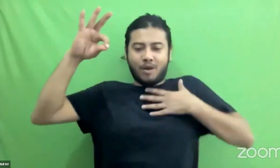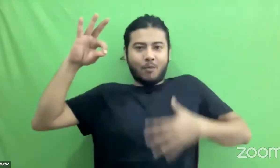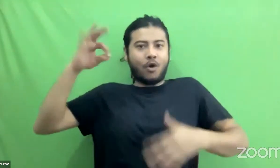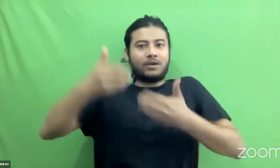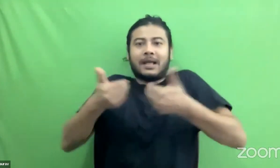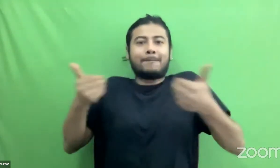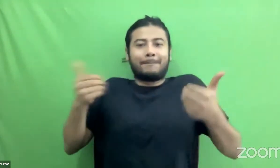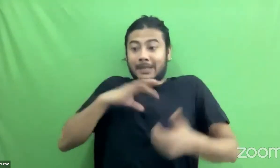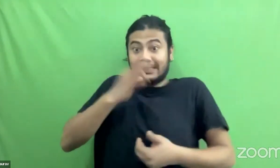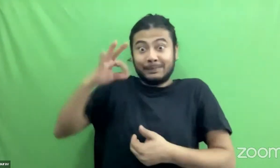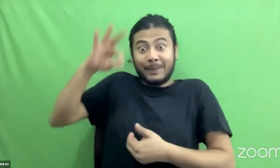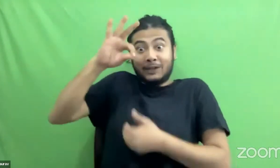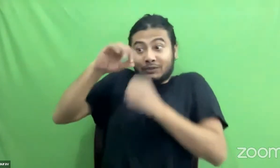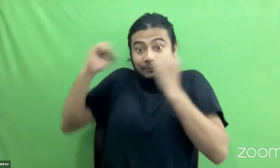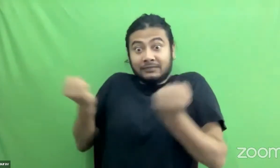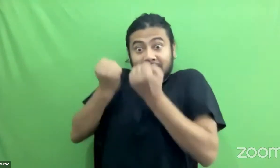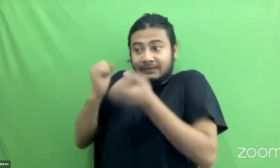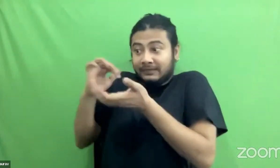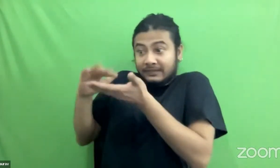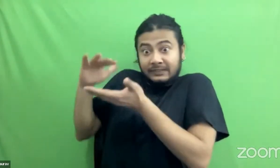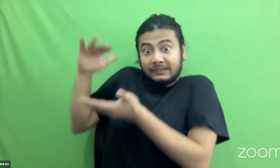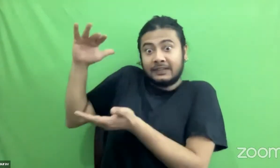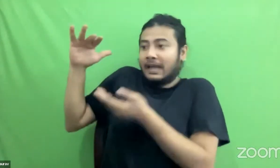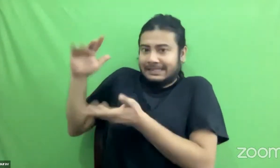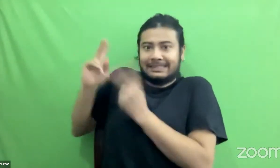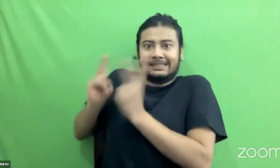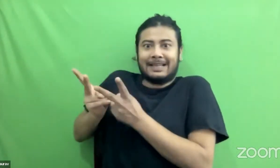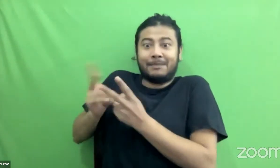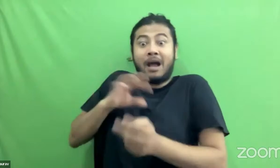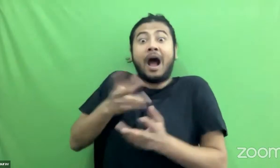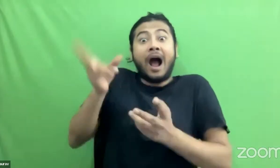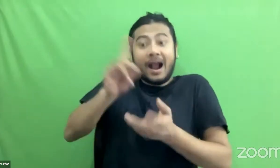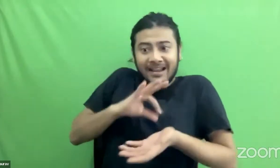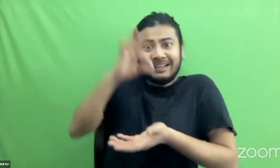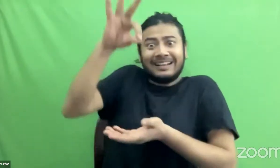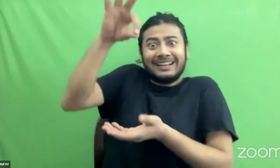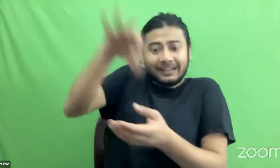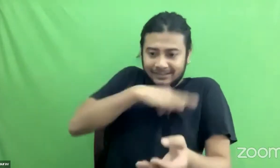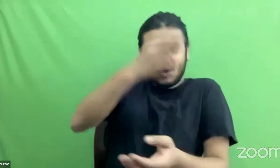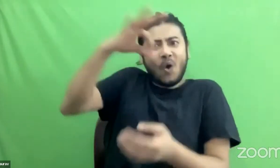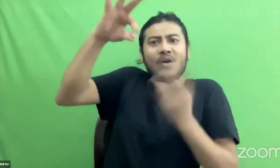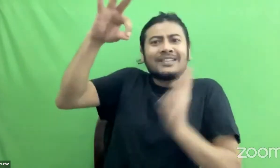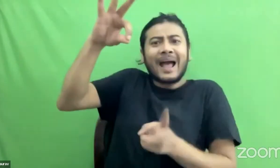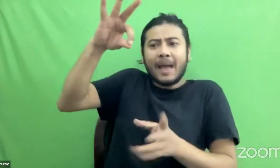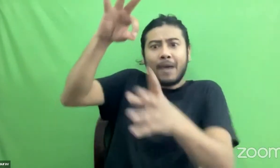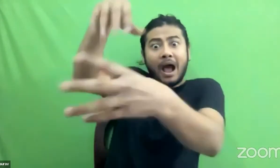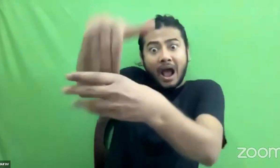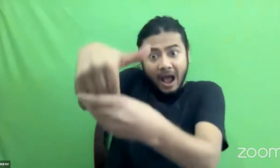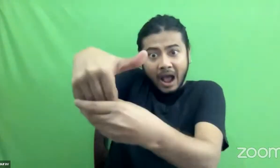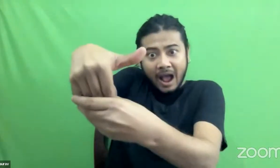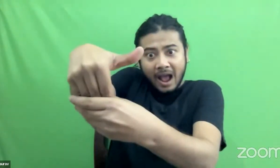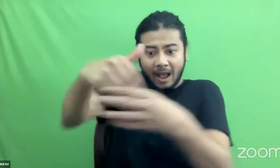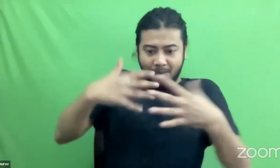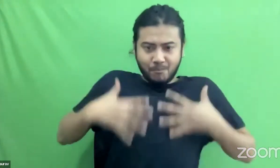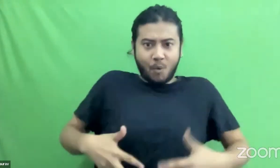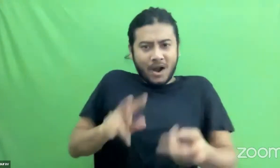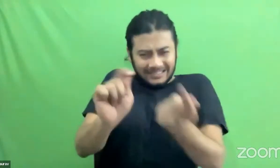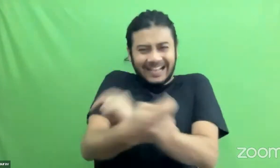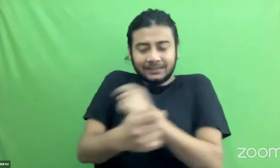Even if you make very little advancement in Krishna consciousness, there is no loss. And above all, you will be